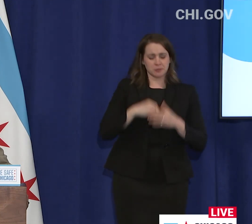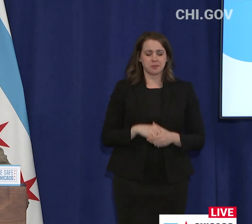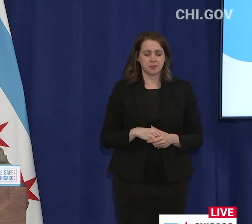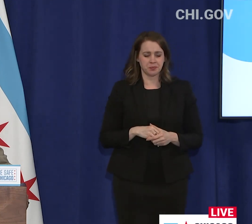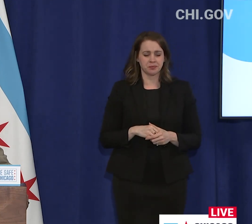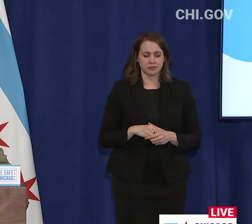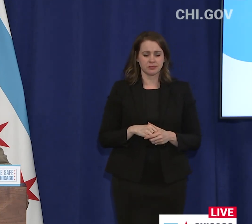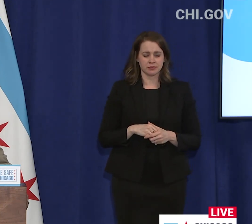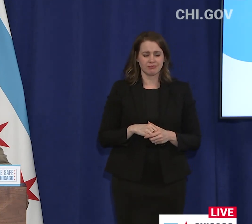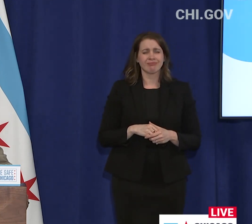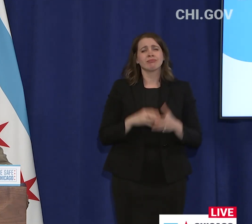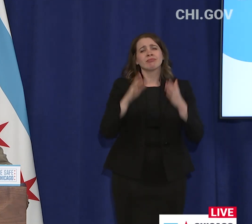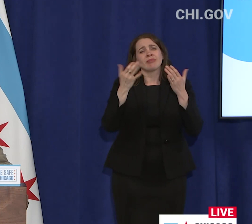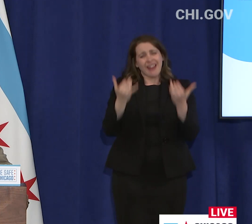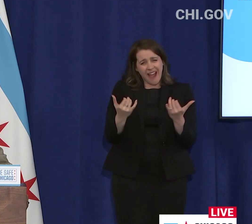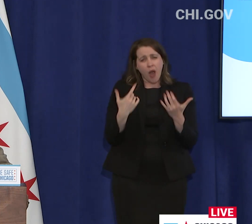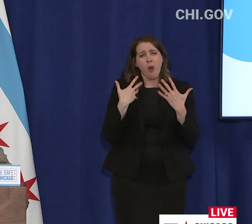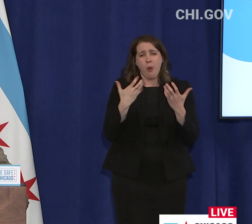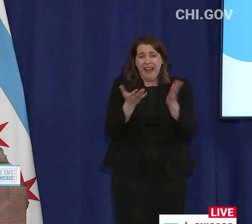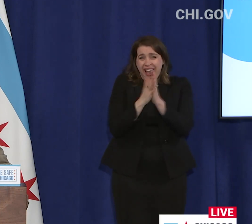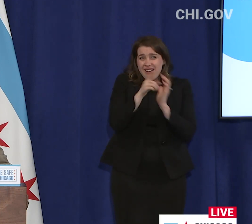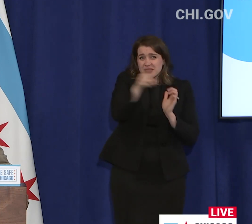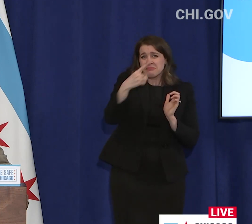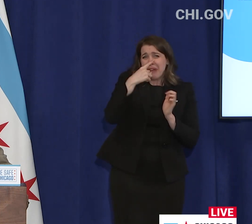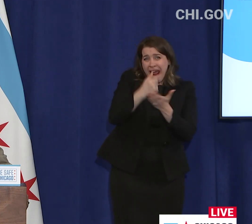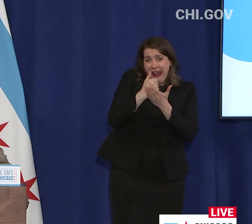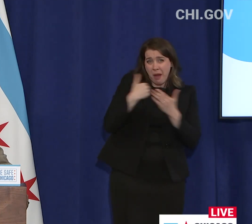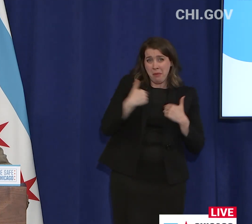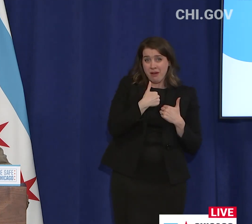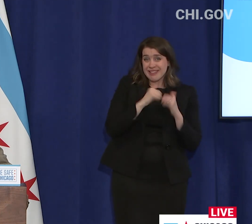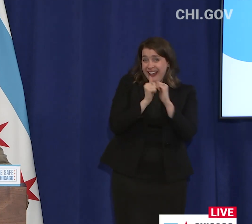opportunity to ask our residents to take a new survey,